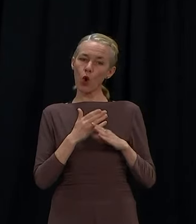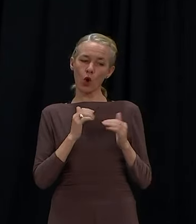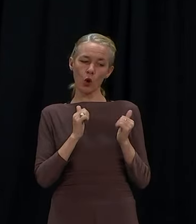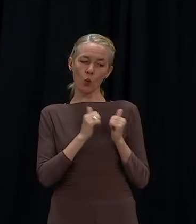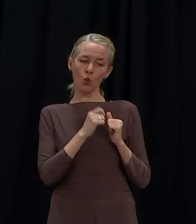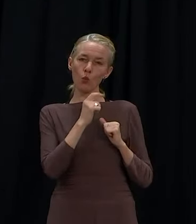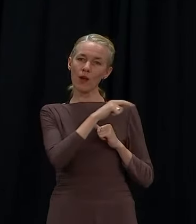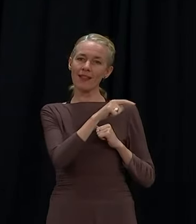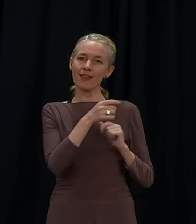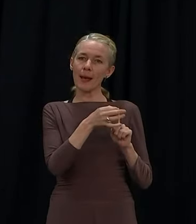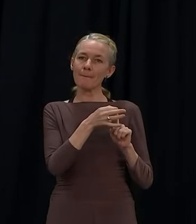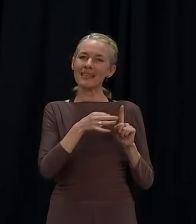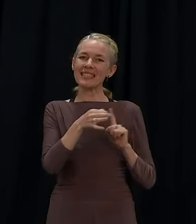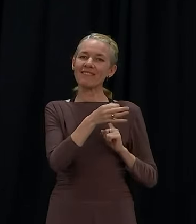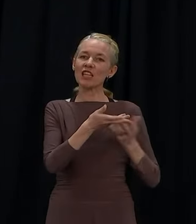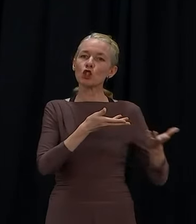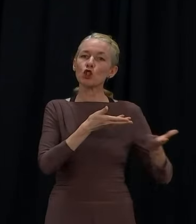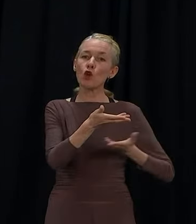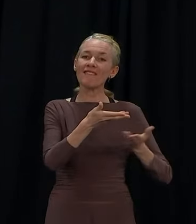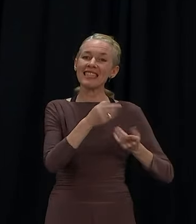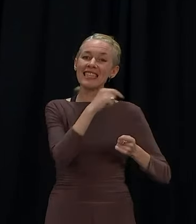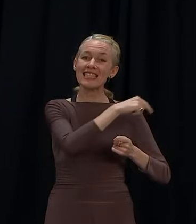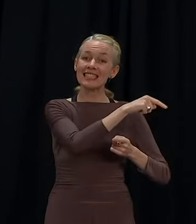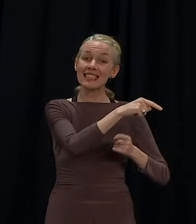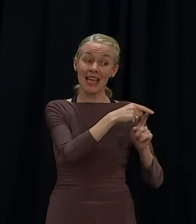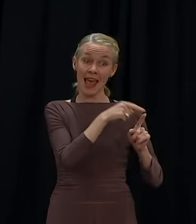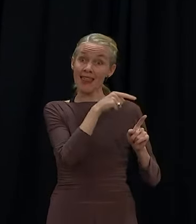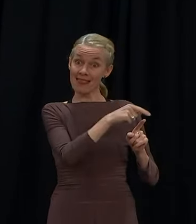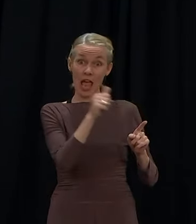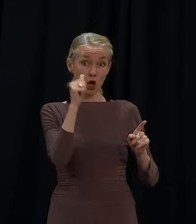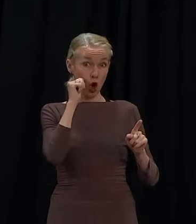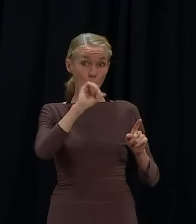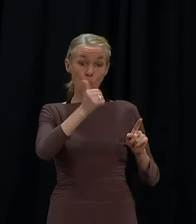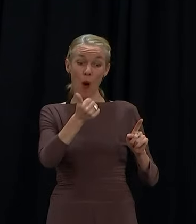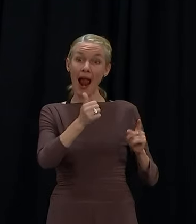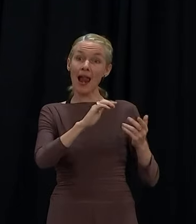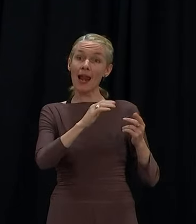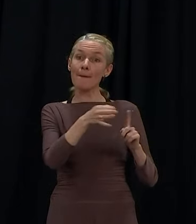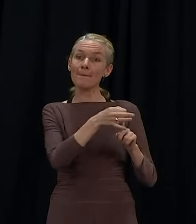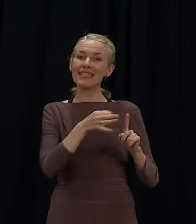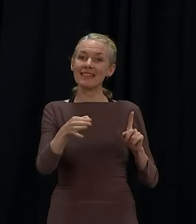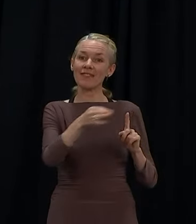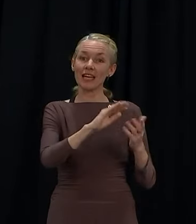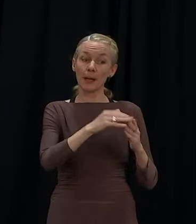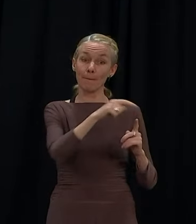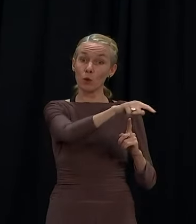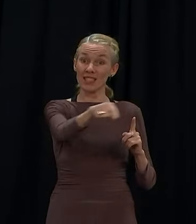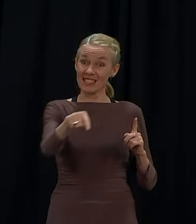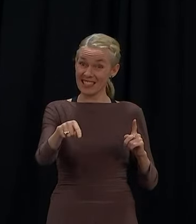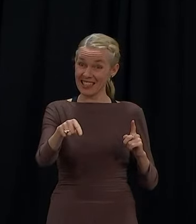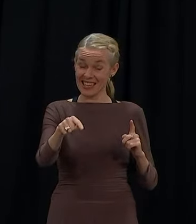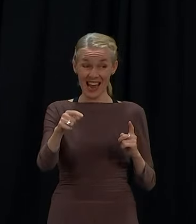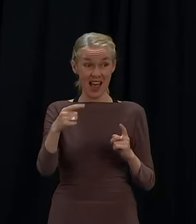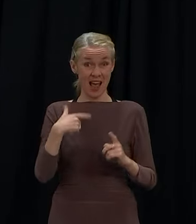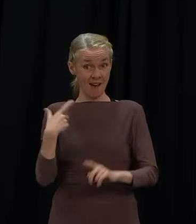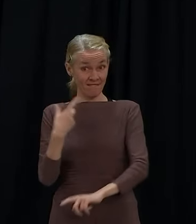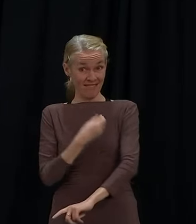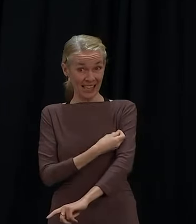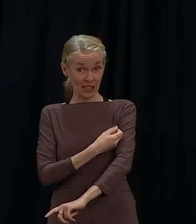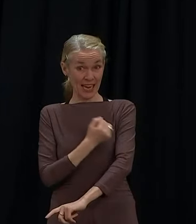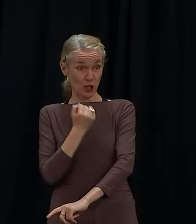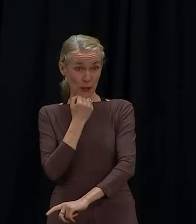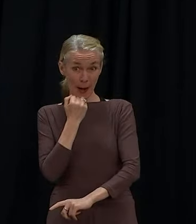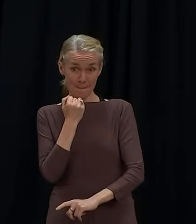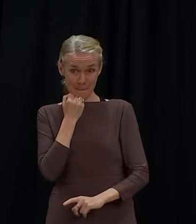age cohorts, really good uptake. So where we've opened up early on, you see, in fact, for the Pacific community, the same rate